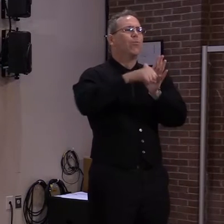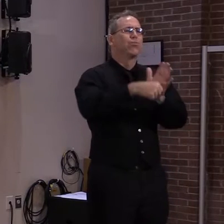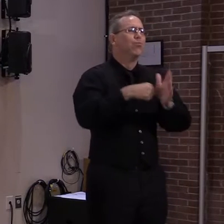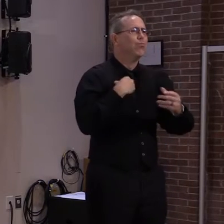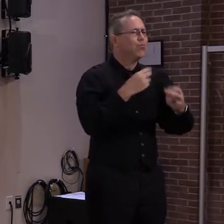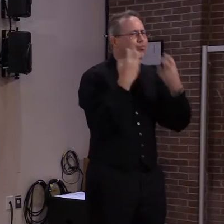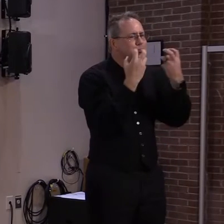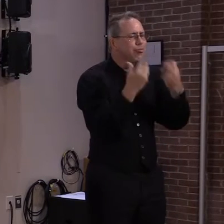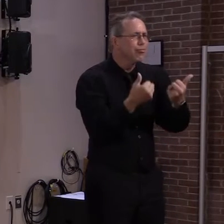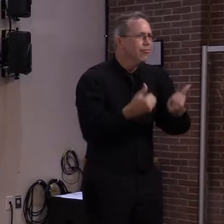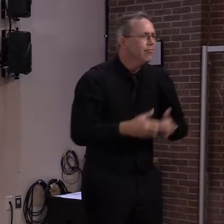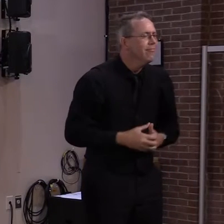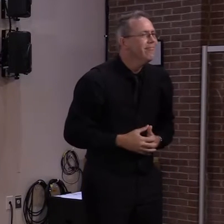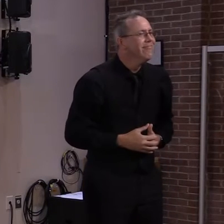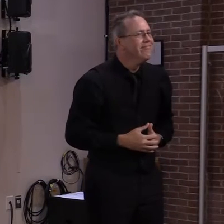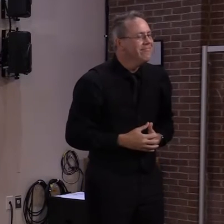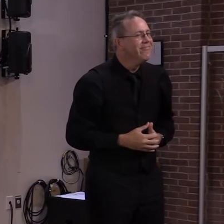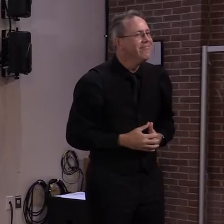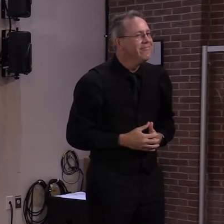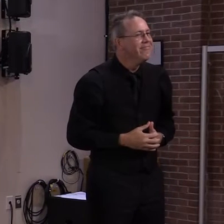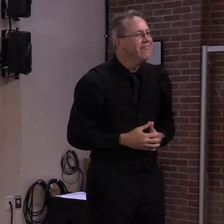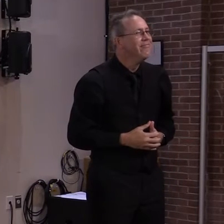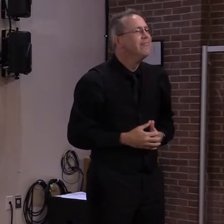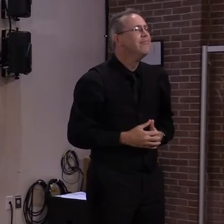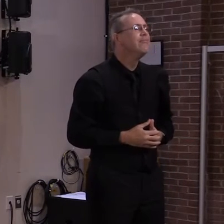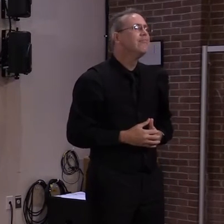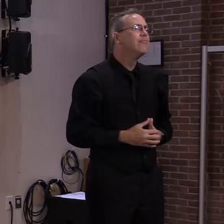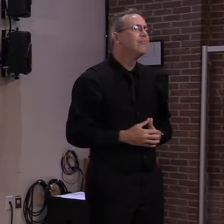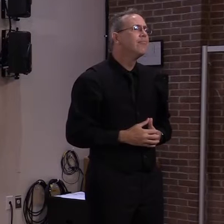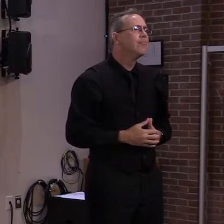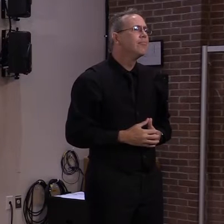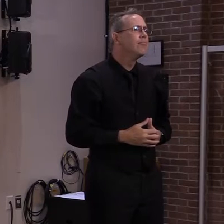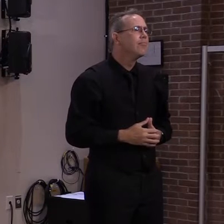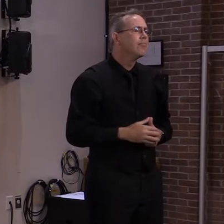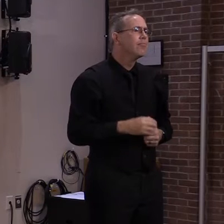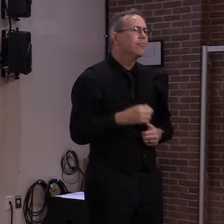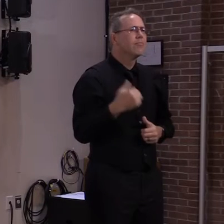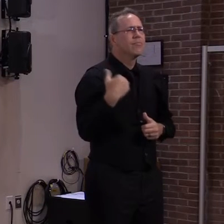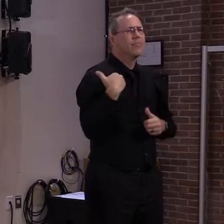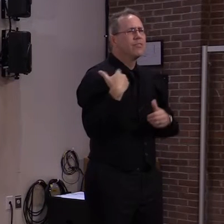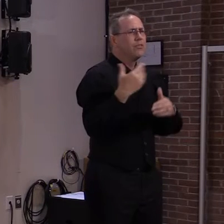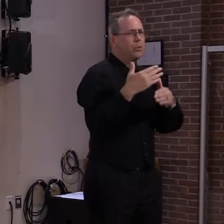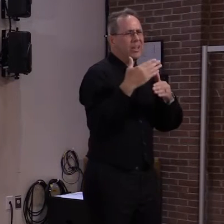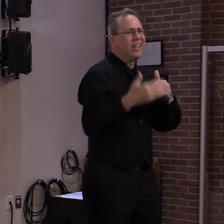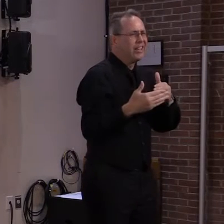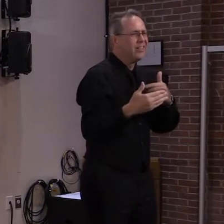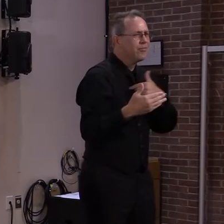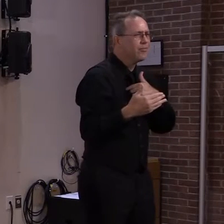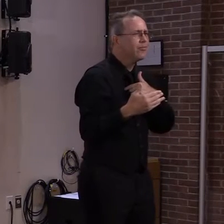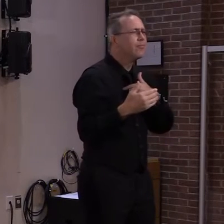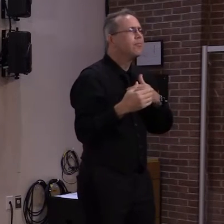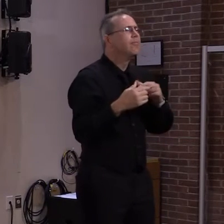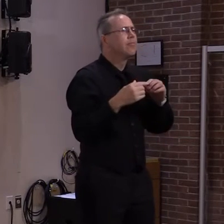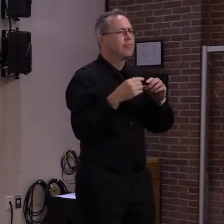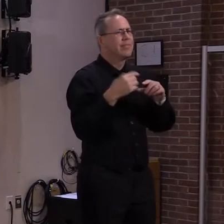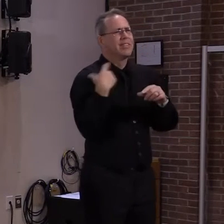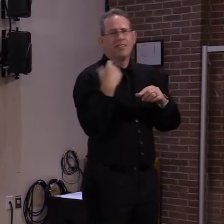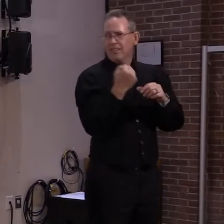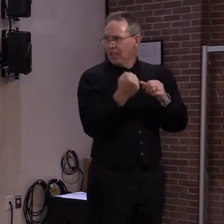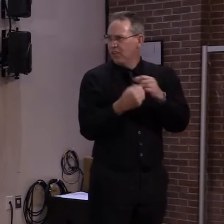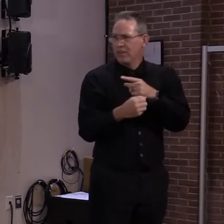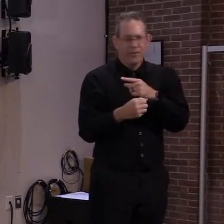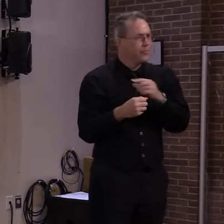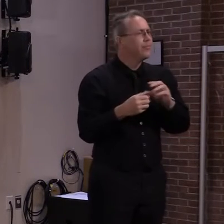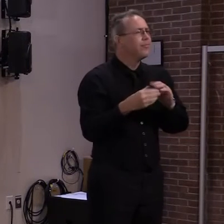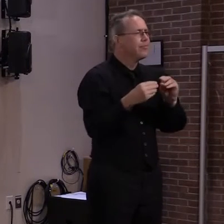around 76%. Over the weekend, we had 107 new cases of COVID-19 on Friday,